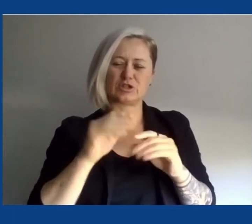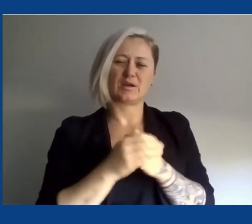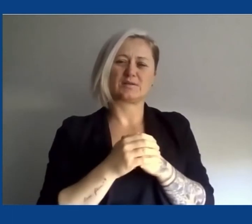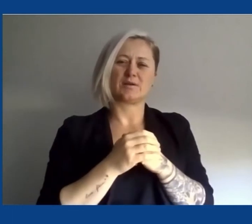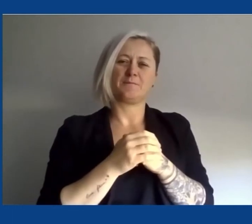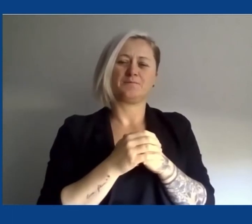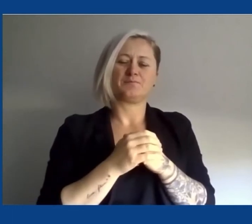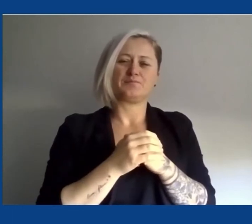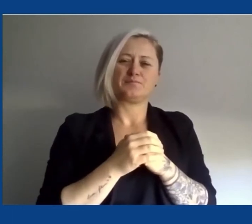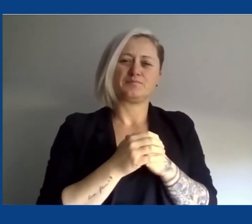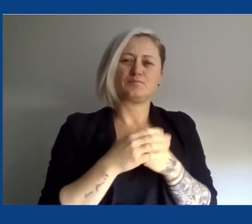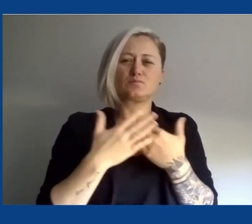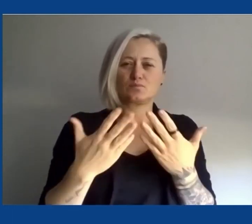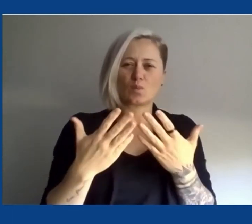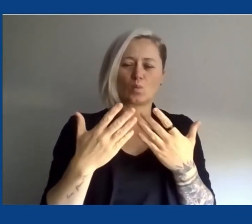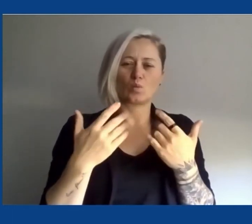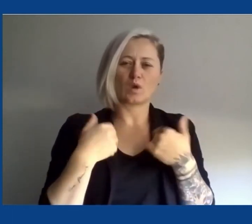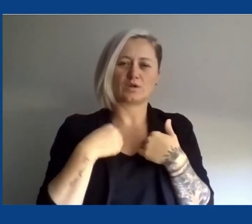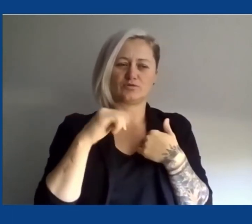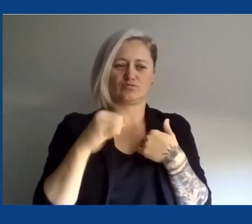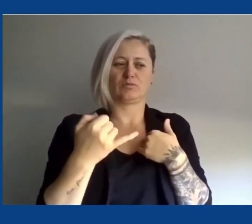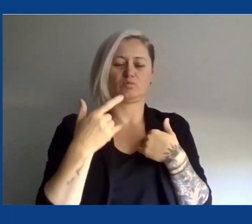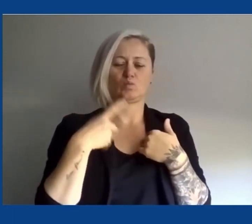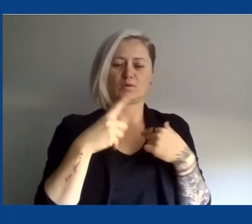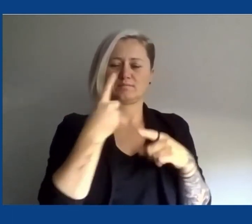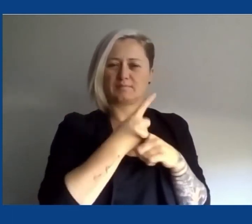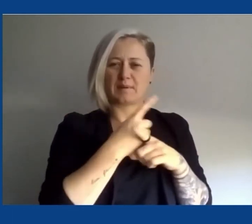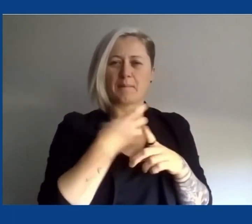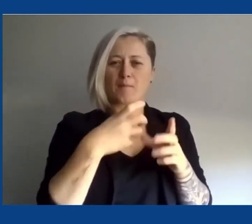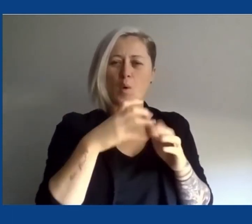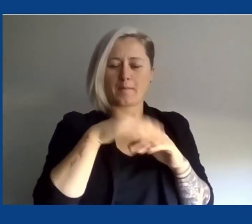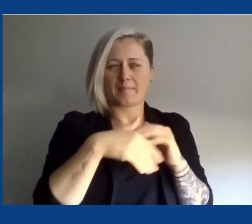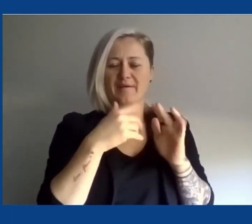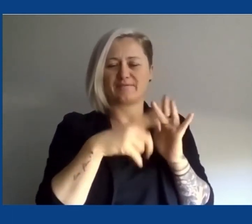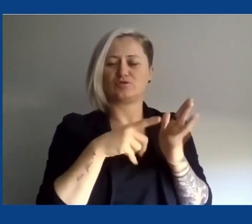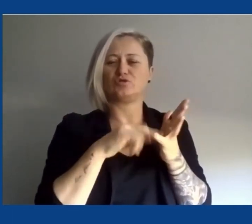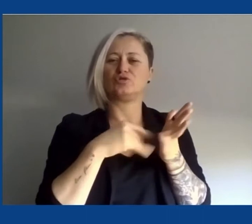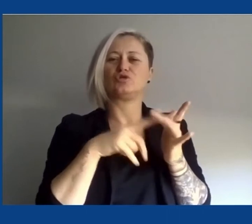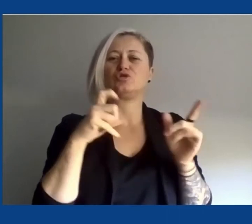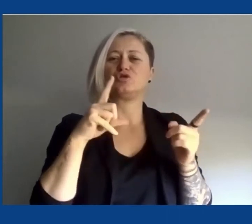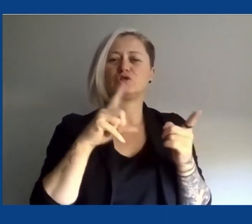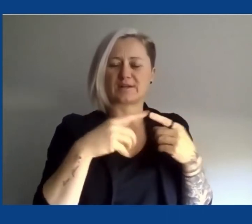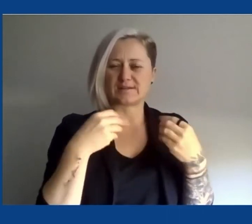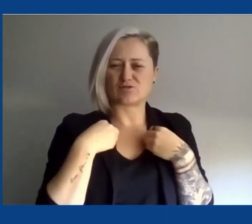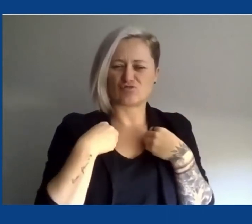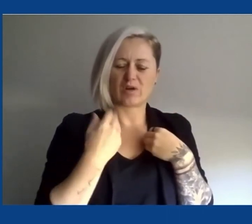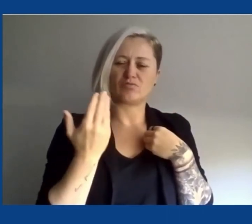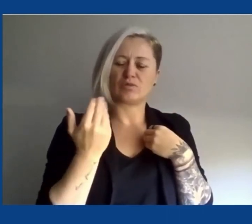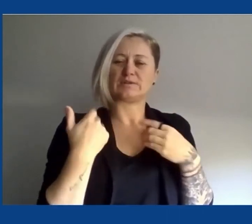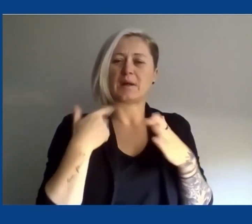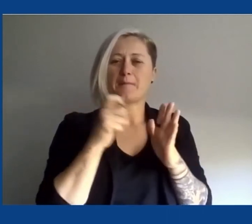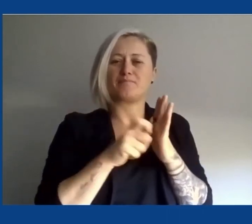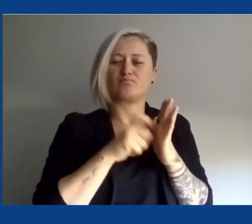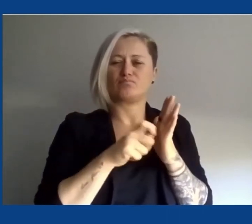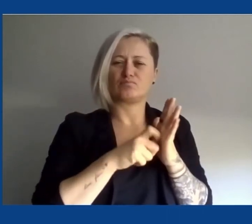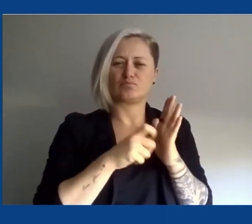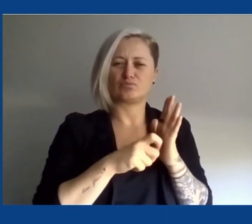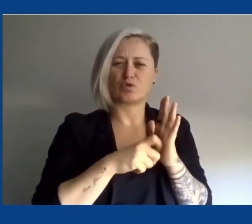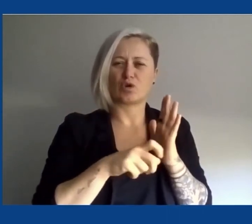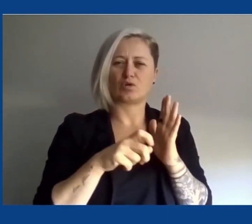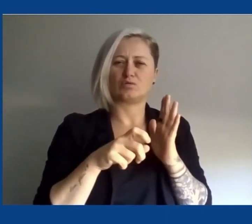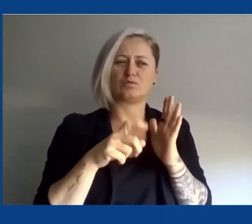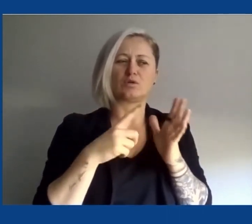So I just want to speak more about the justice industry. Recently, I wrote a piece for the Alternative